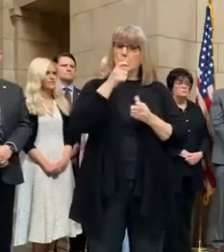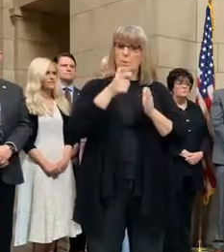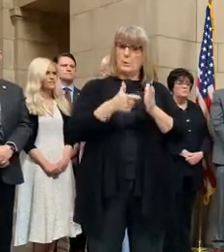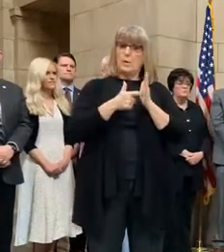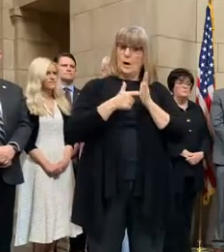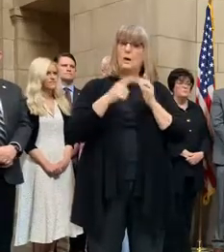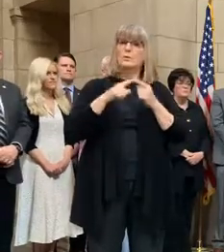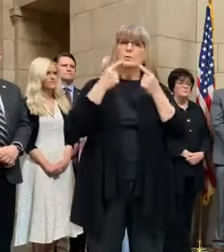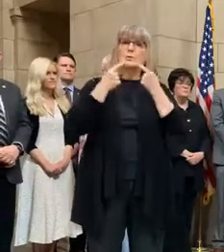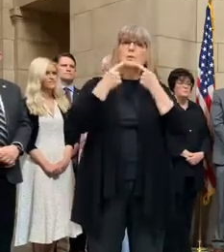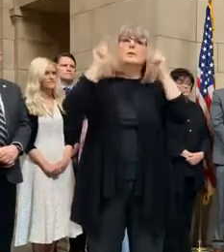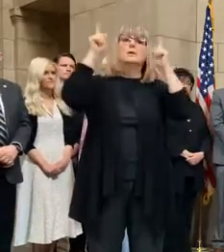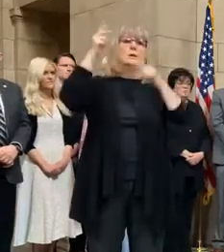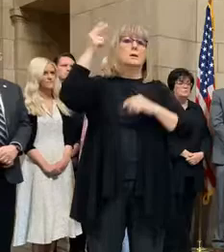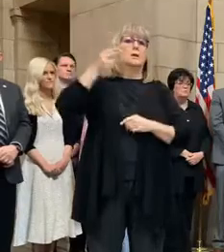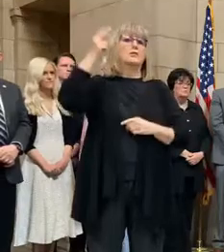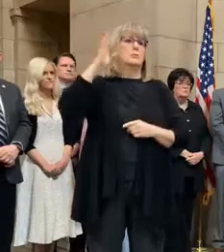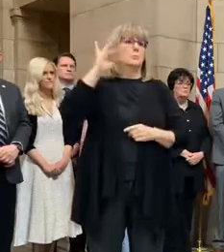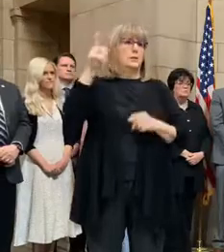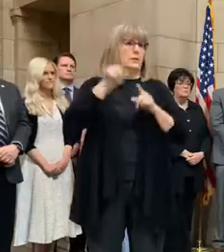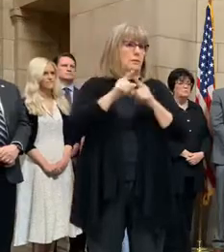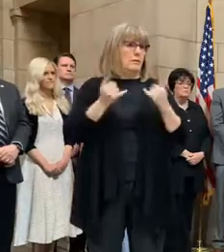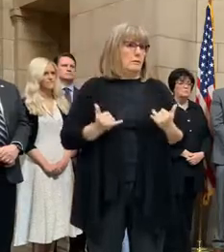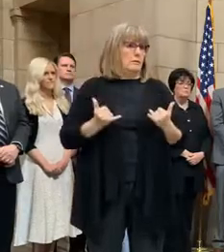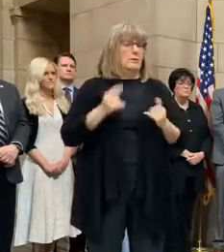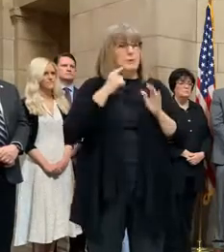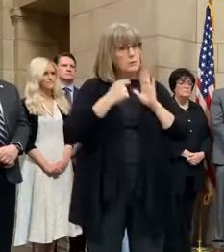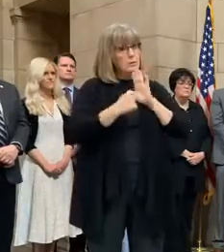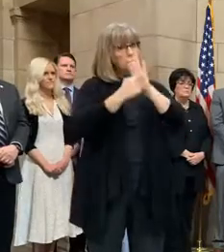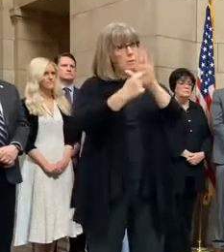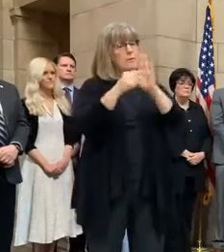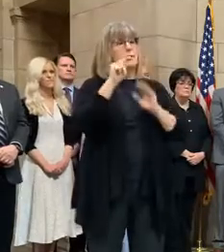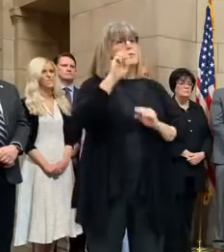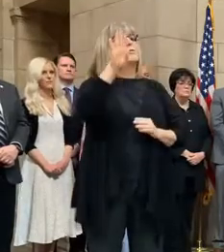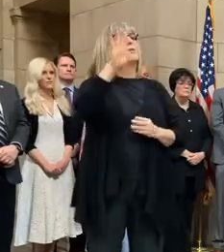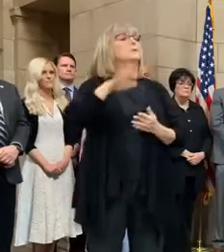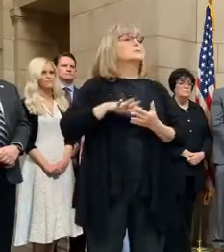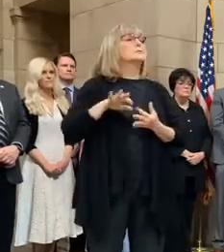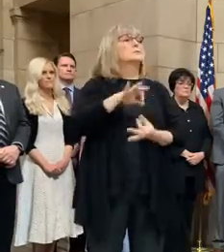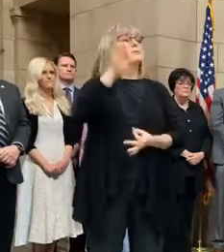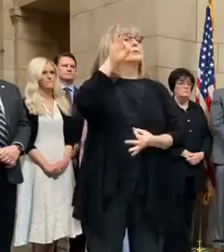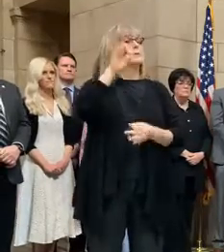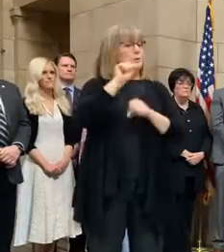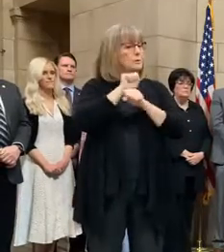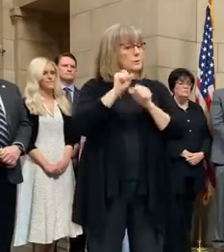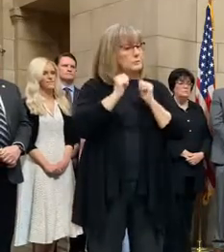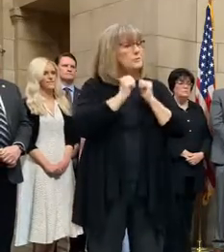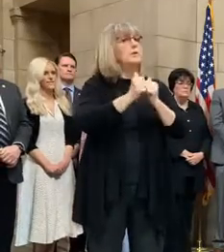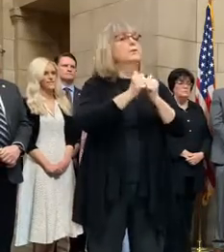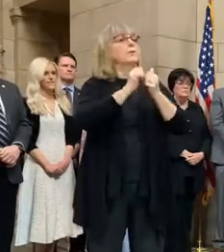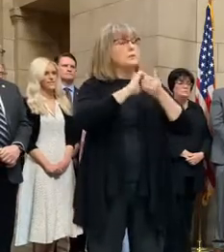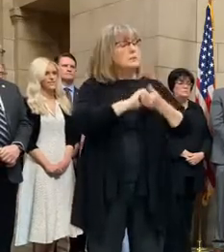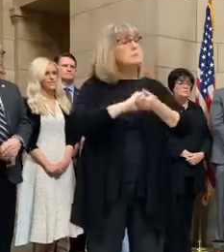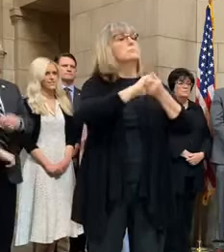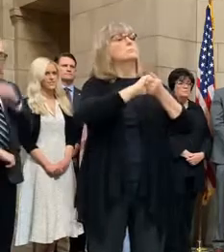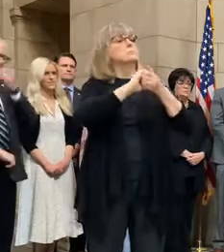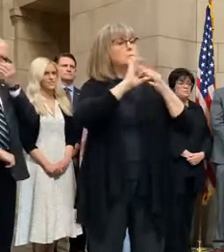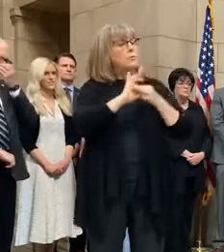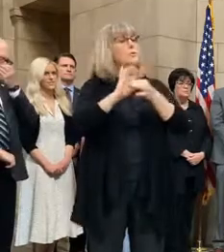like this happen, and really demonstrates that Nebraska spirit of working together, collaborating,